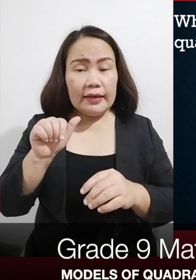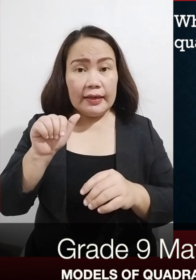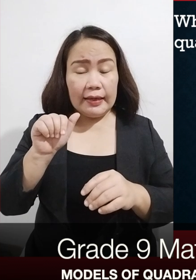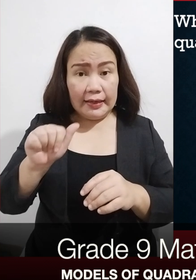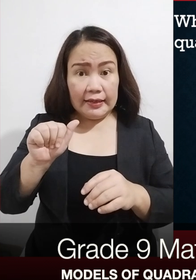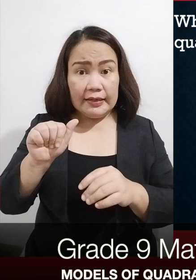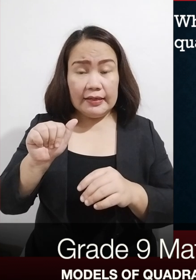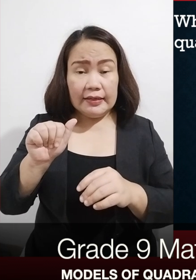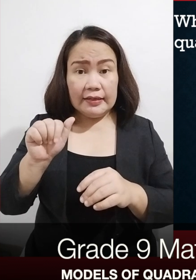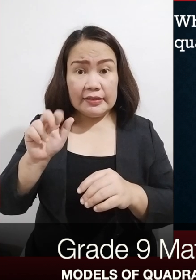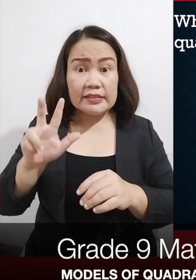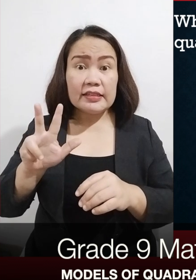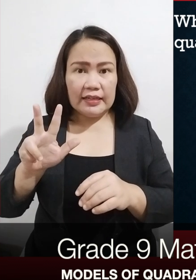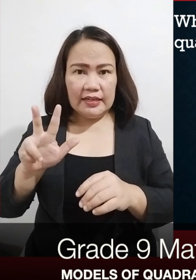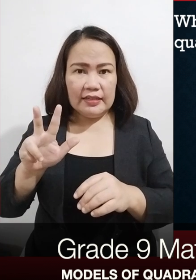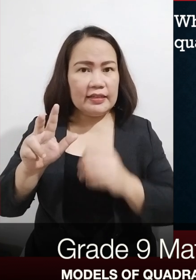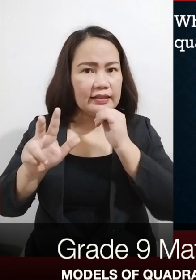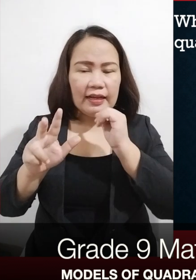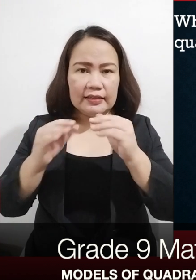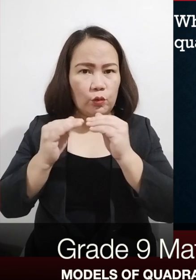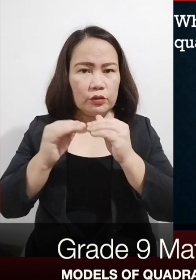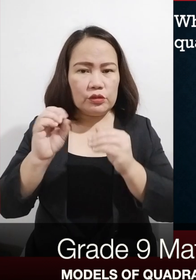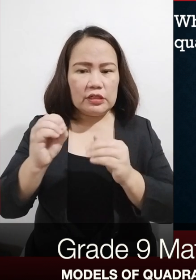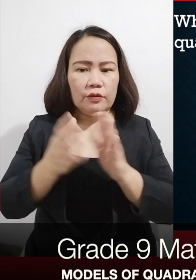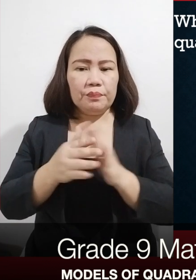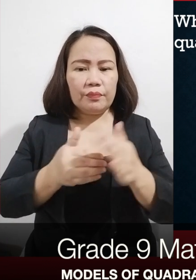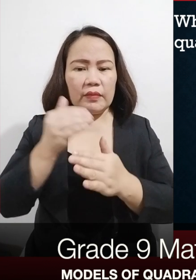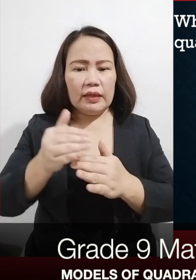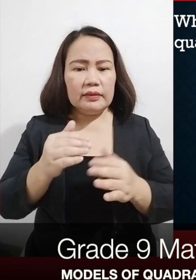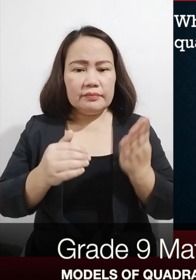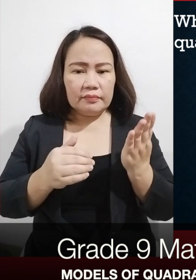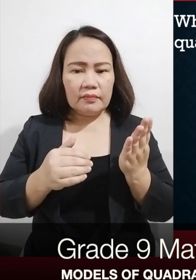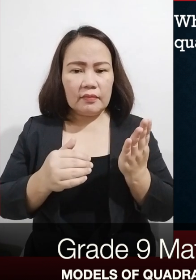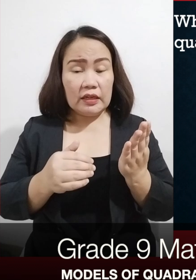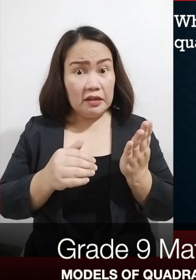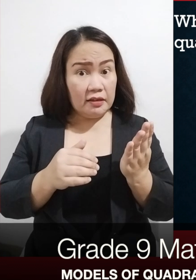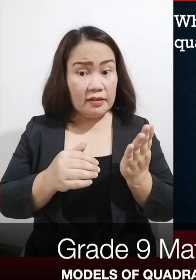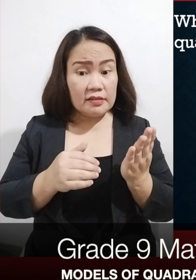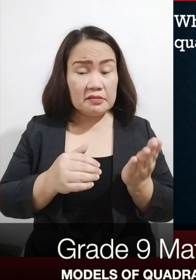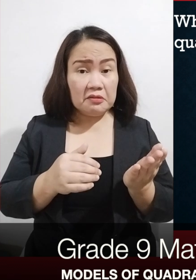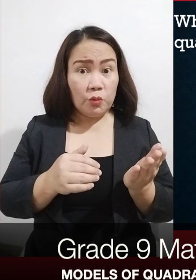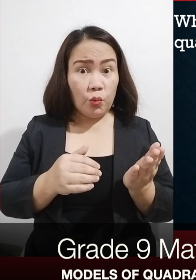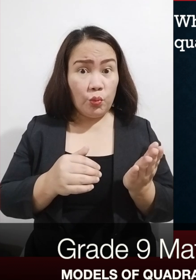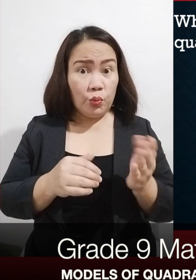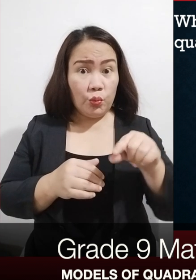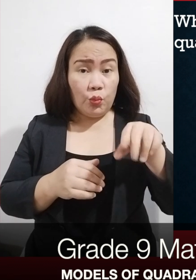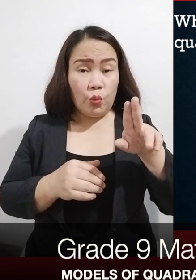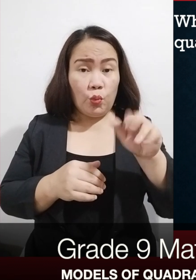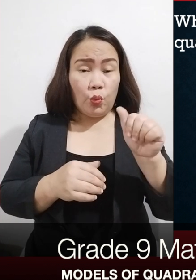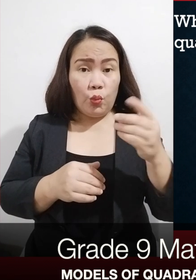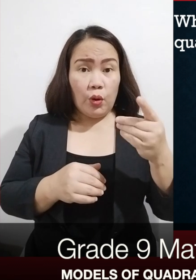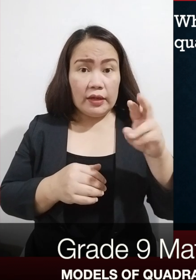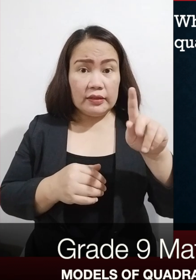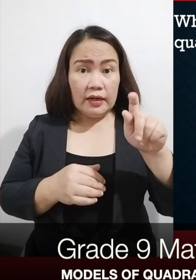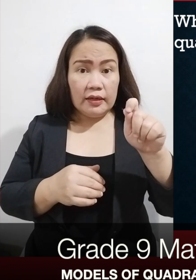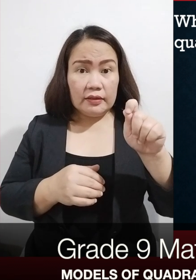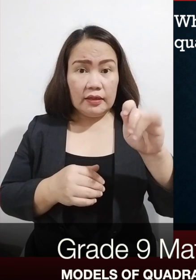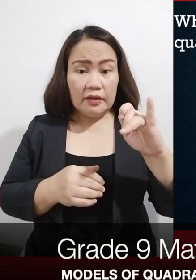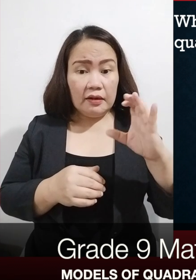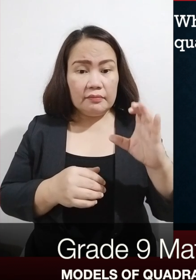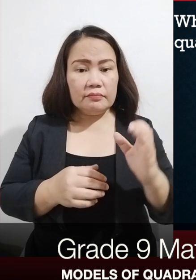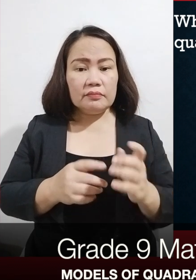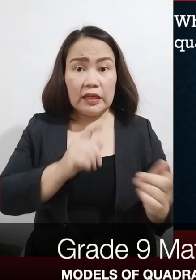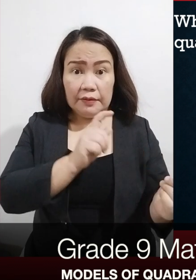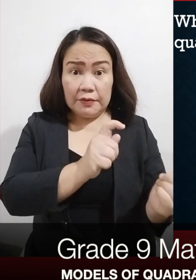is not equal to 0. Next. Is this a quadratic function? Pag nilipat natin